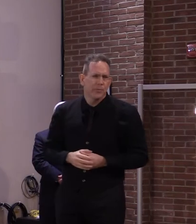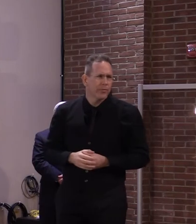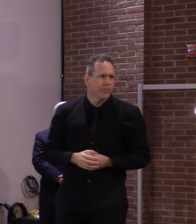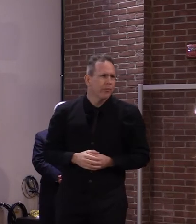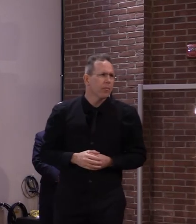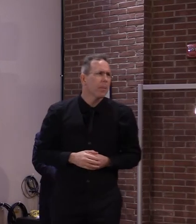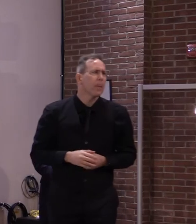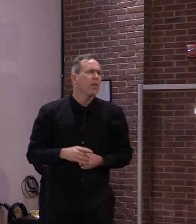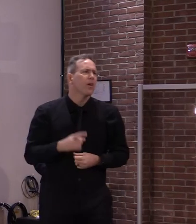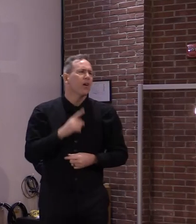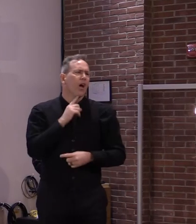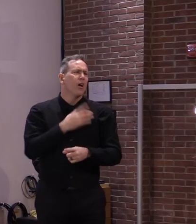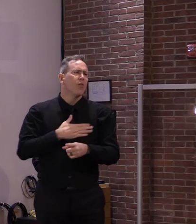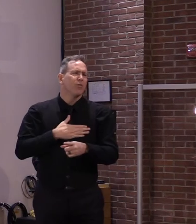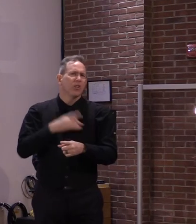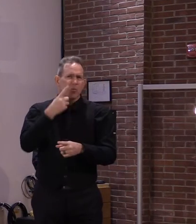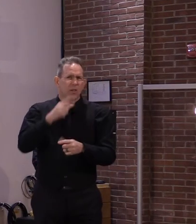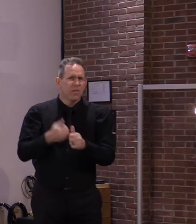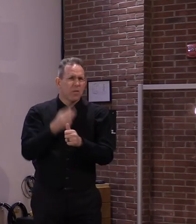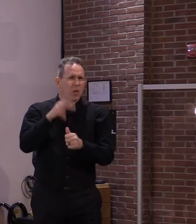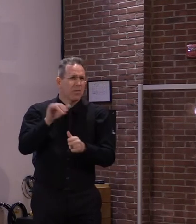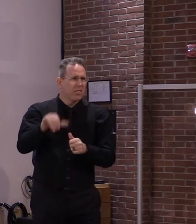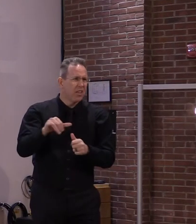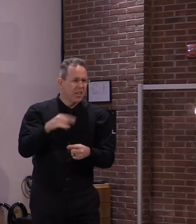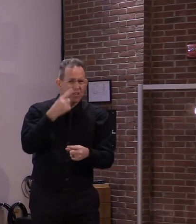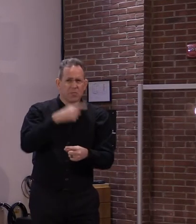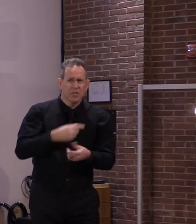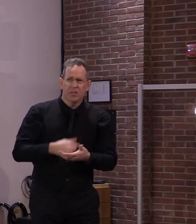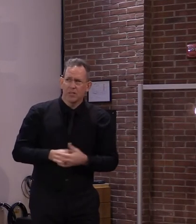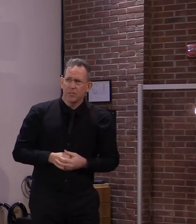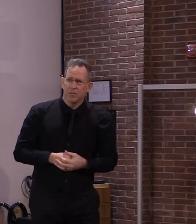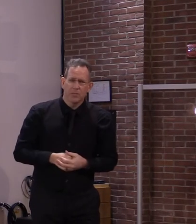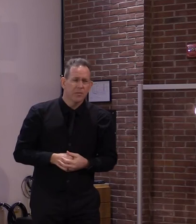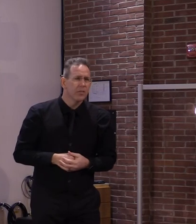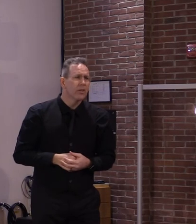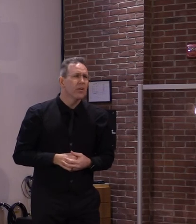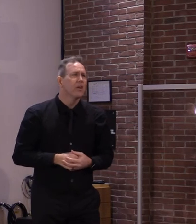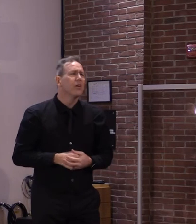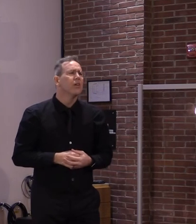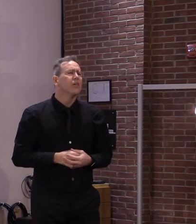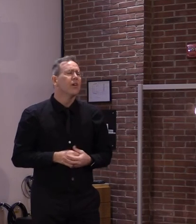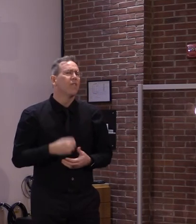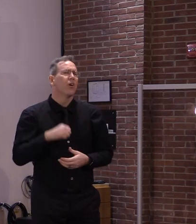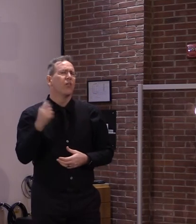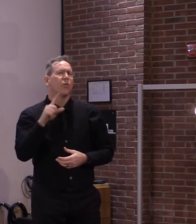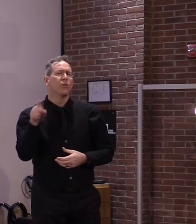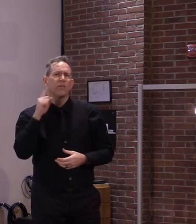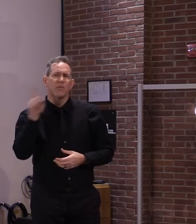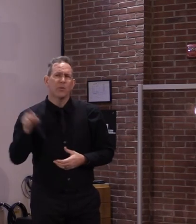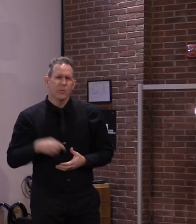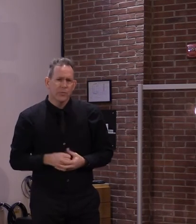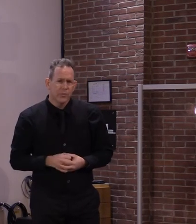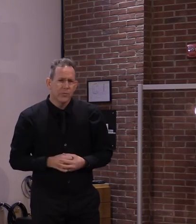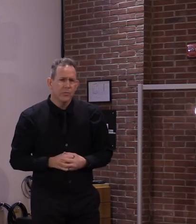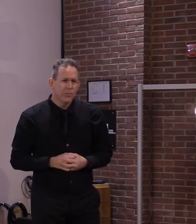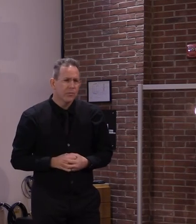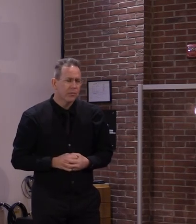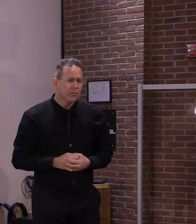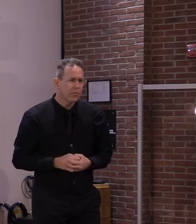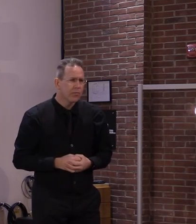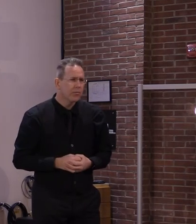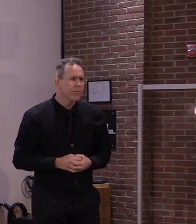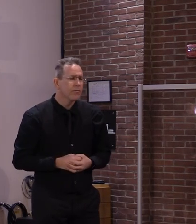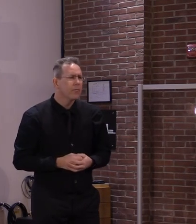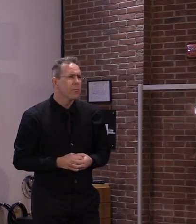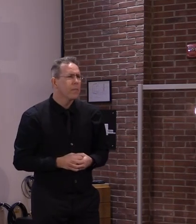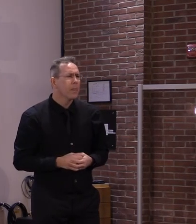at some point uh and the other follow-up i have i i understand uh i wasn't able to listen to the first half i understand that